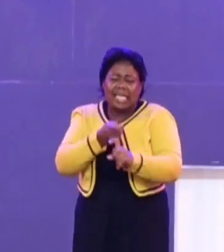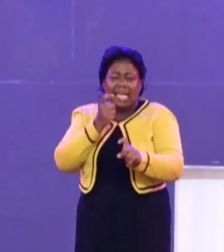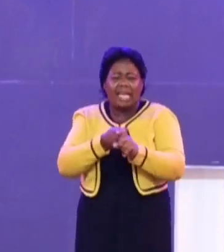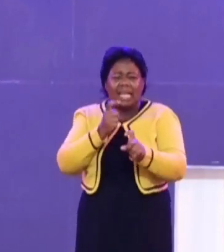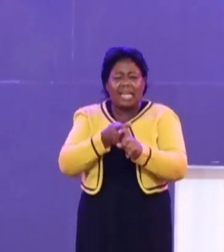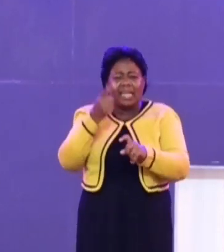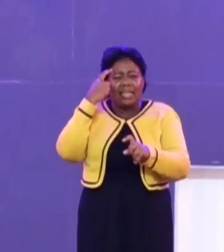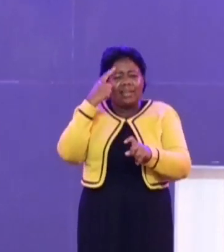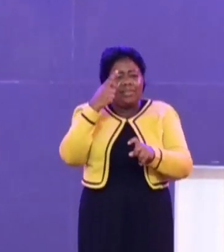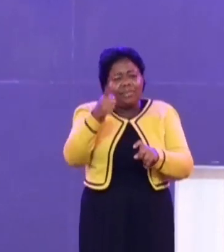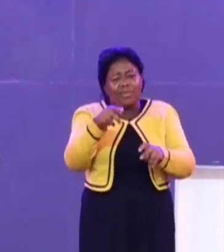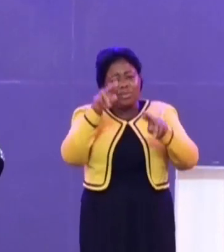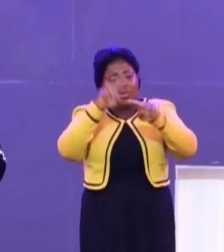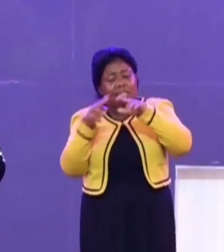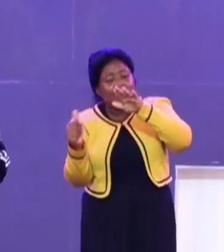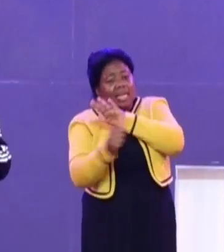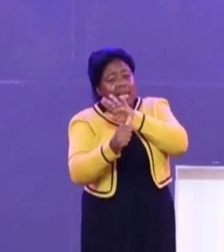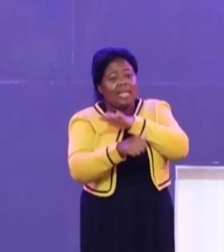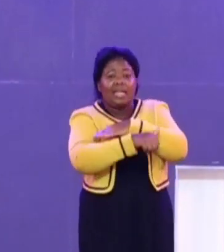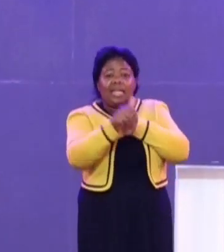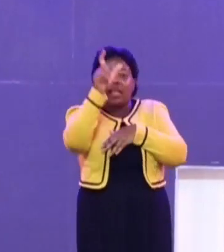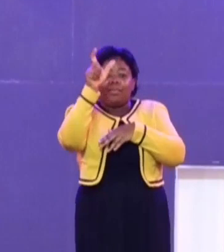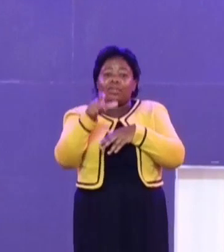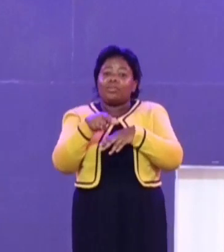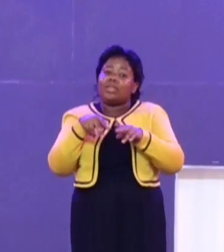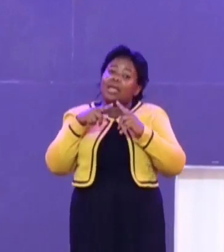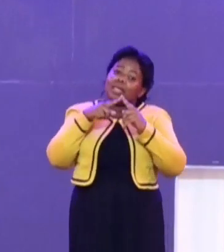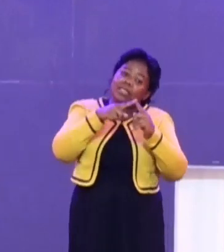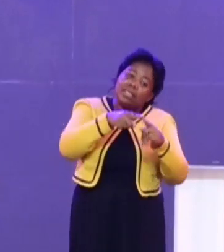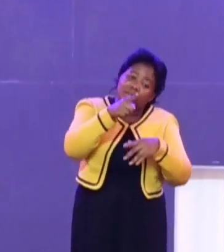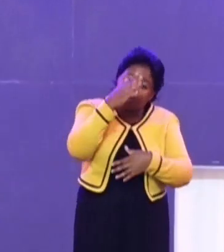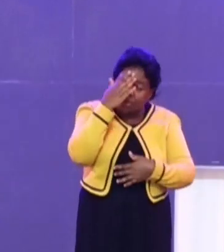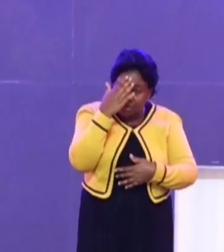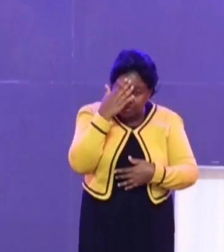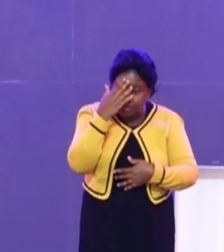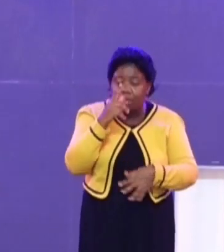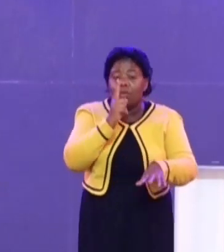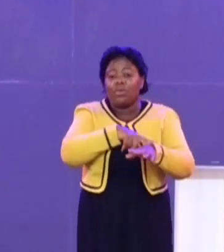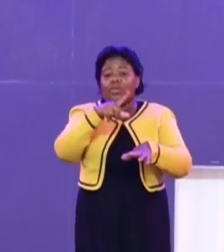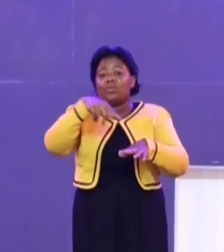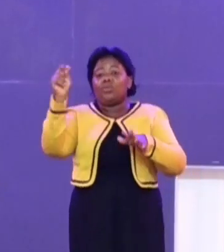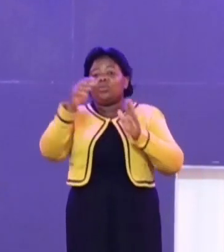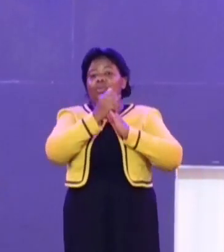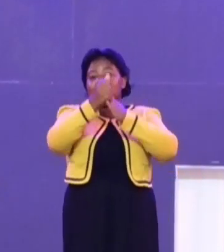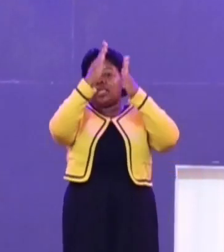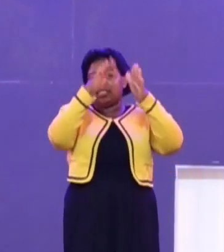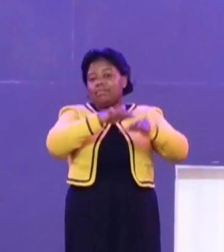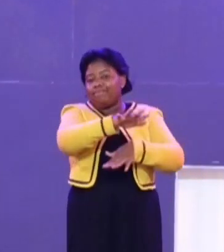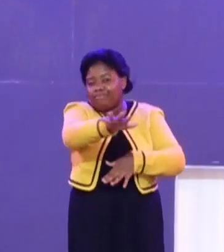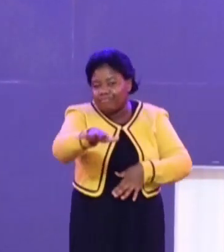nurtured, it is so hard to be nurtured unless if you accept to be humble. When we go towards the side